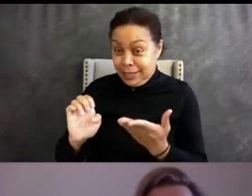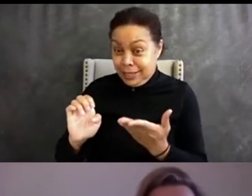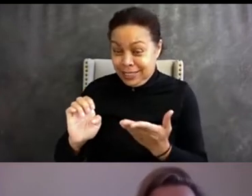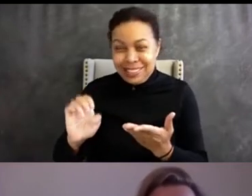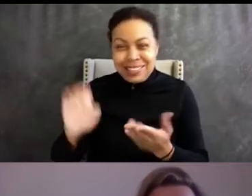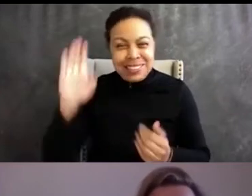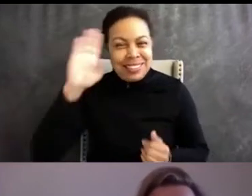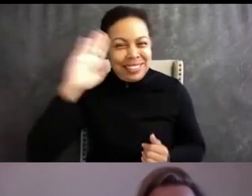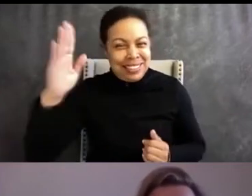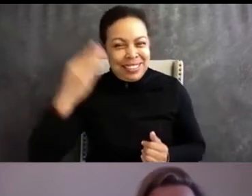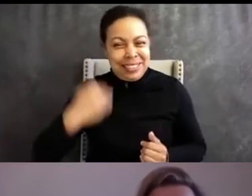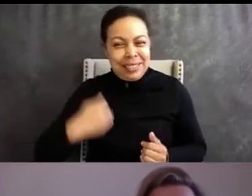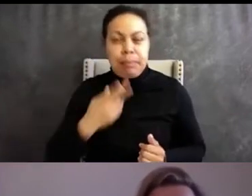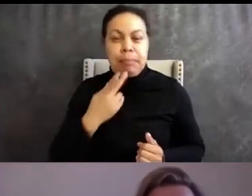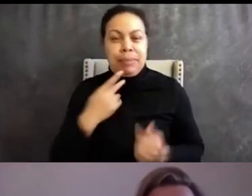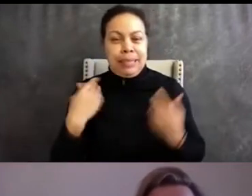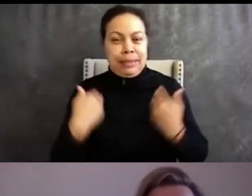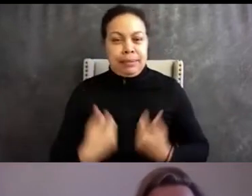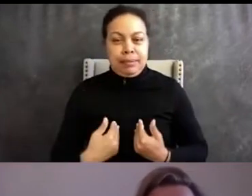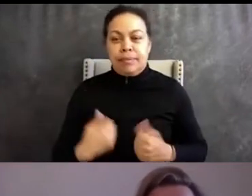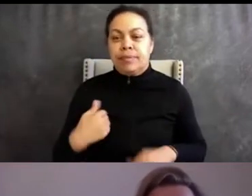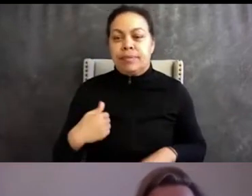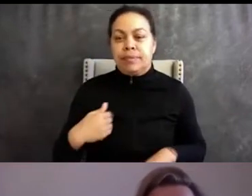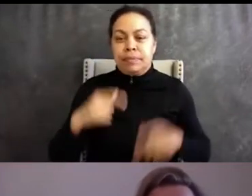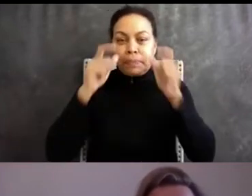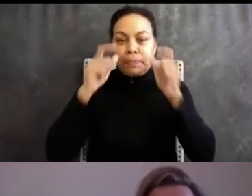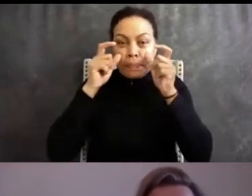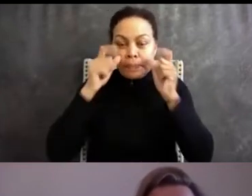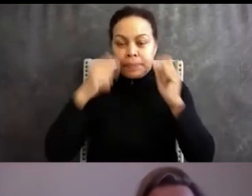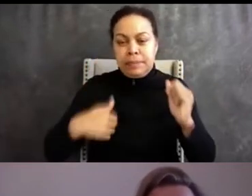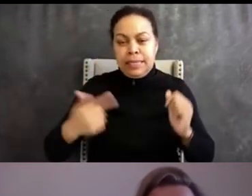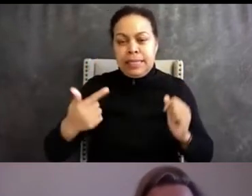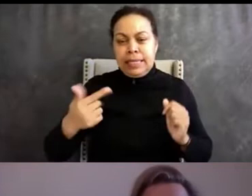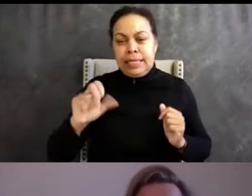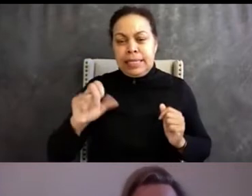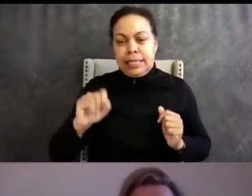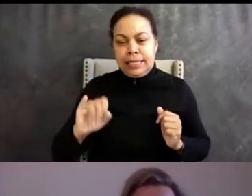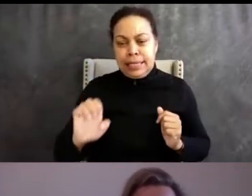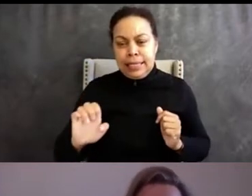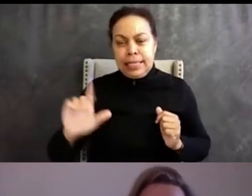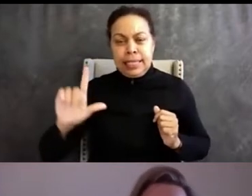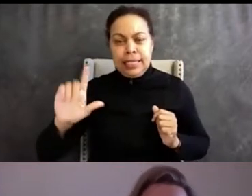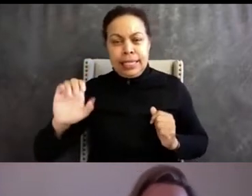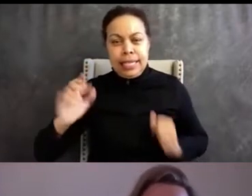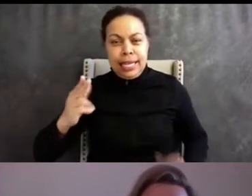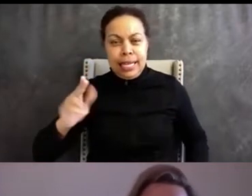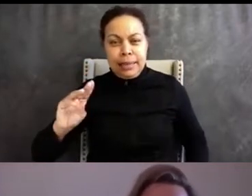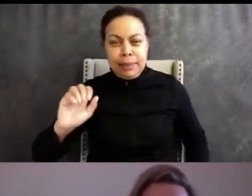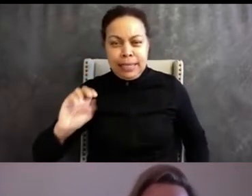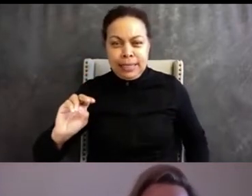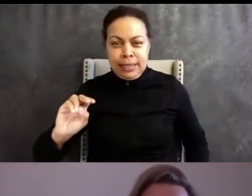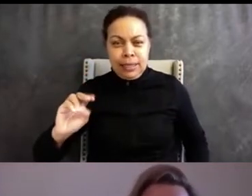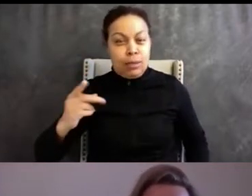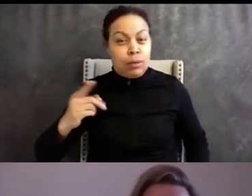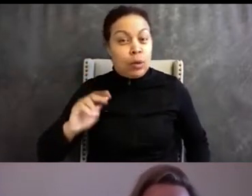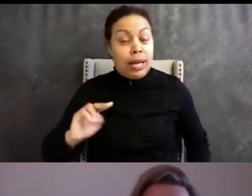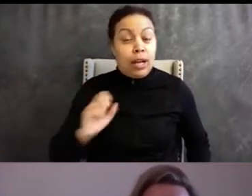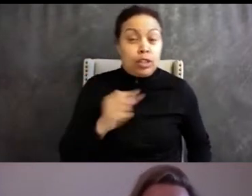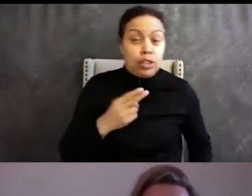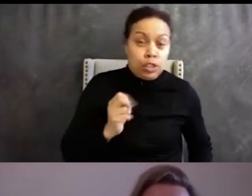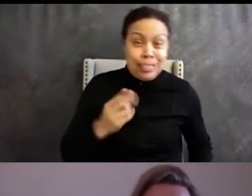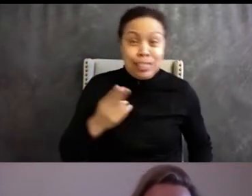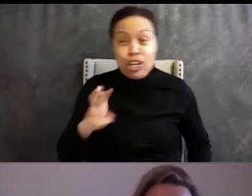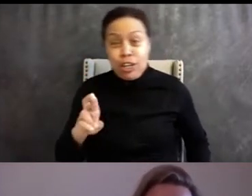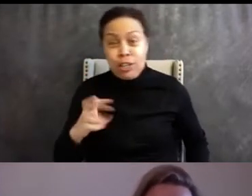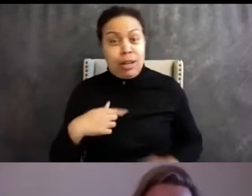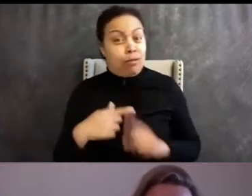Hi, I'm Gussie Lehman. I am pronouns she and her, and I'm also in PG County. I'm